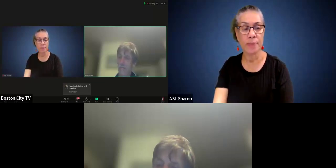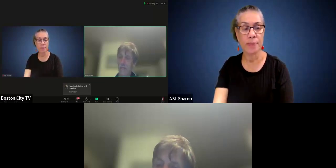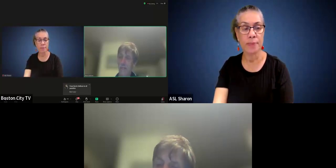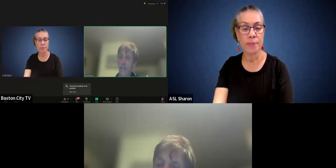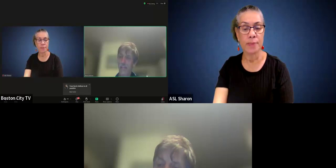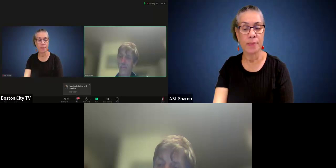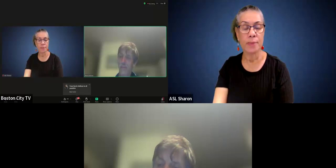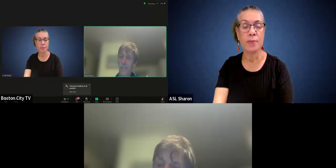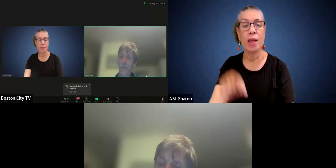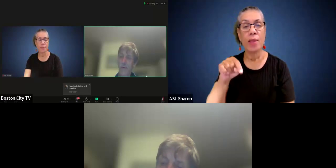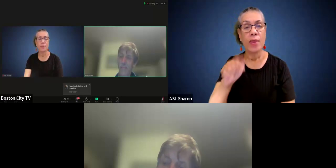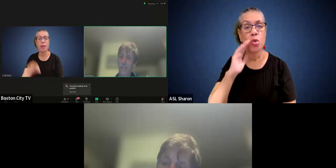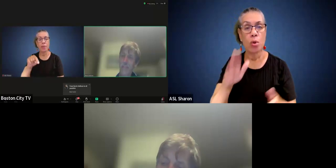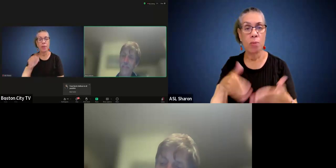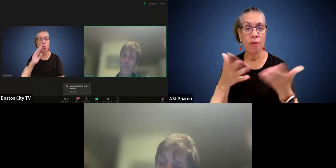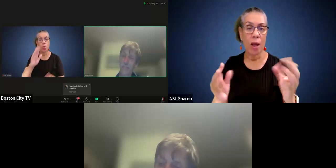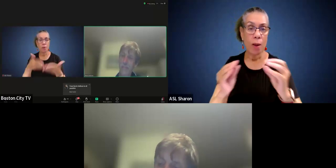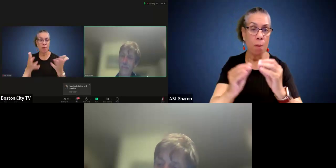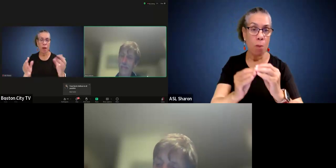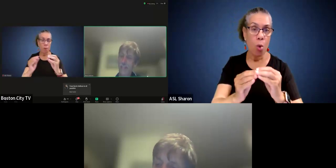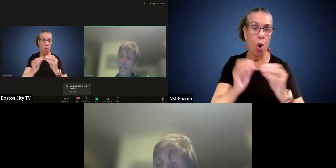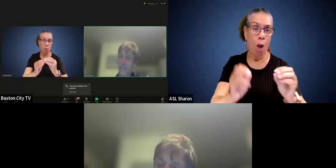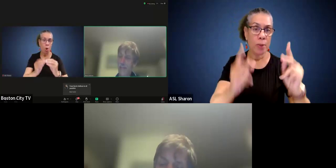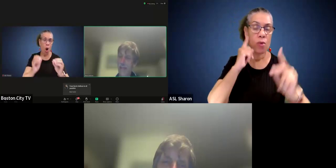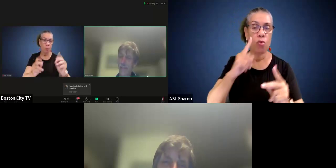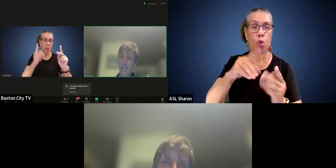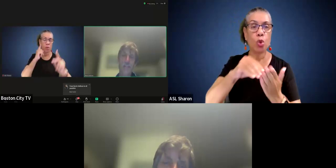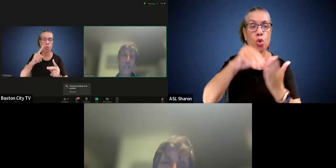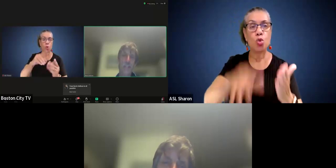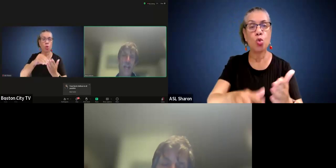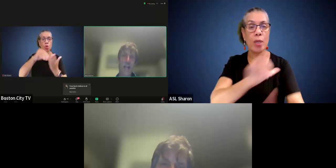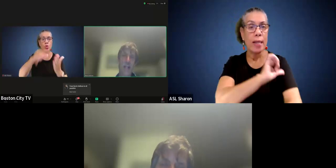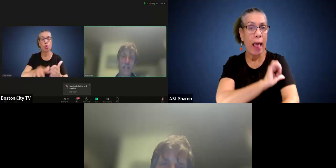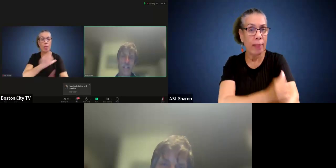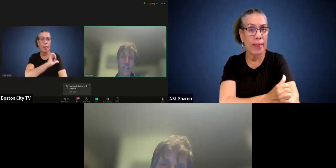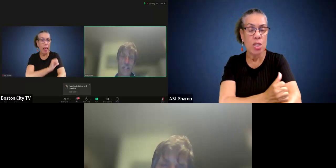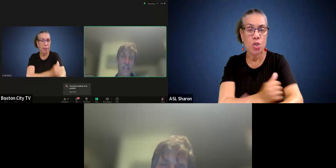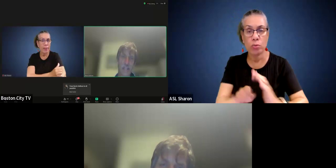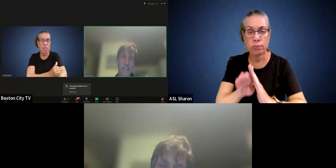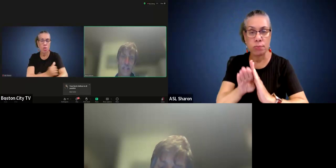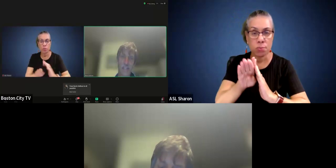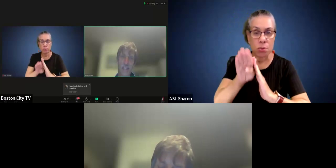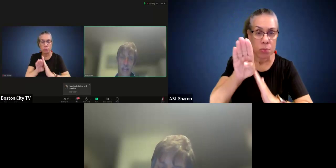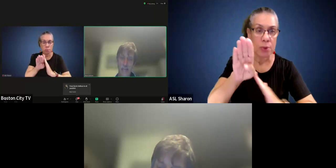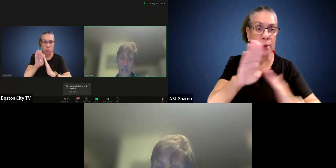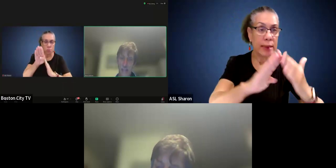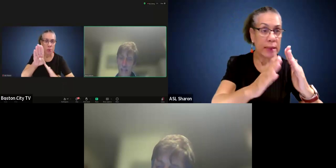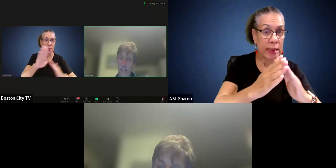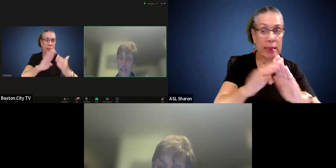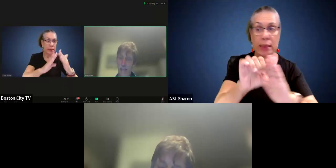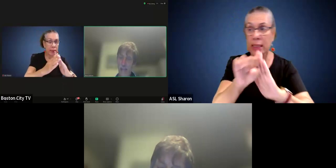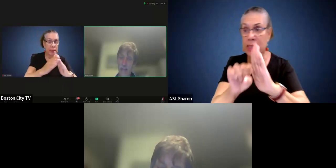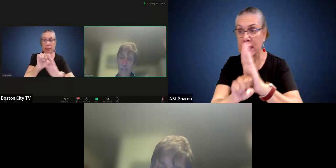It'll also provide more opportunities for BPS student athletes to excel at the city, state,